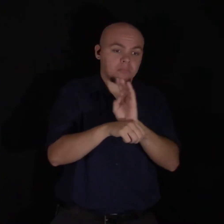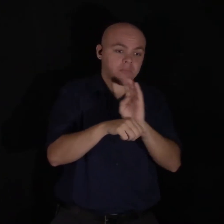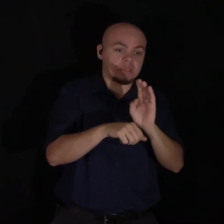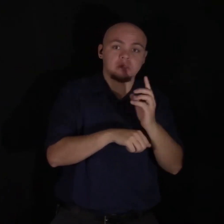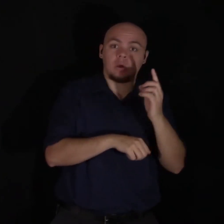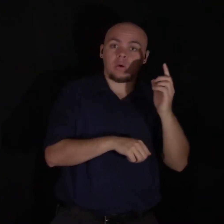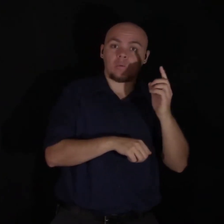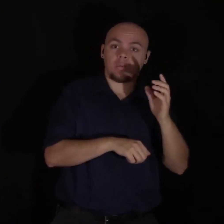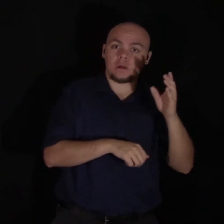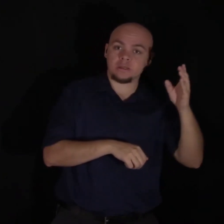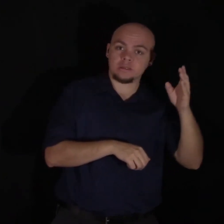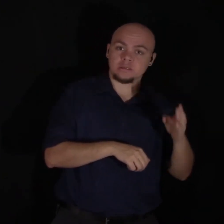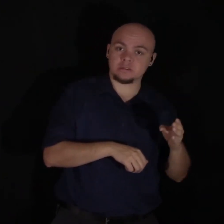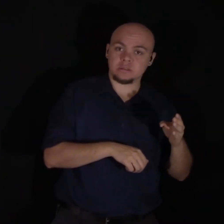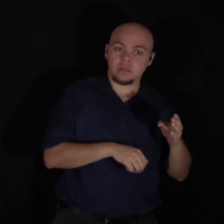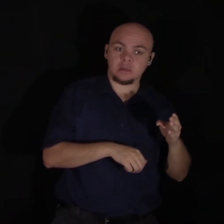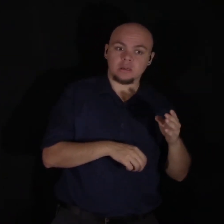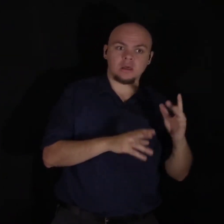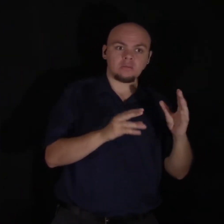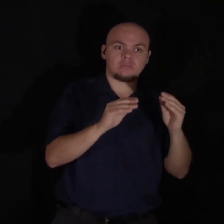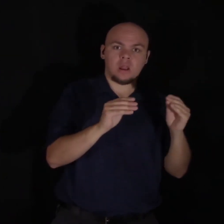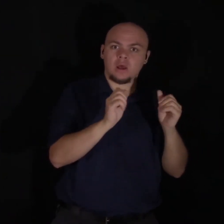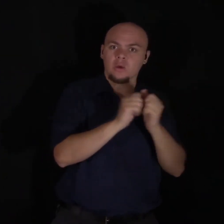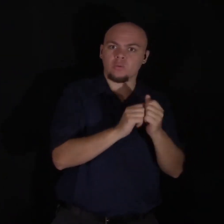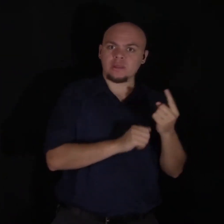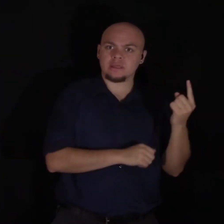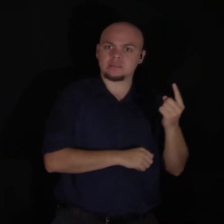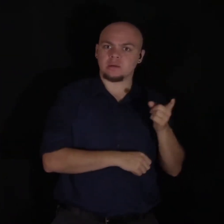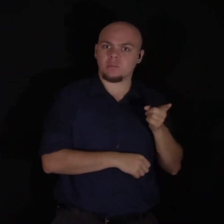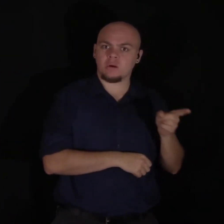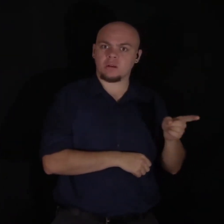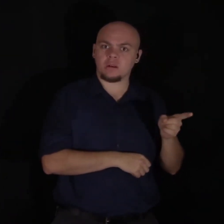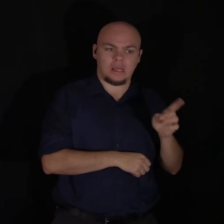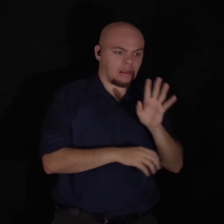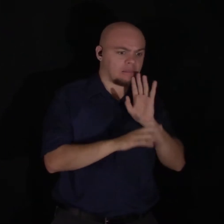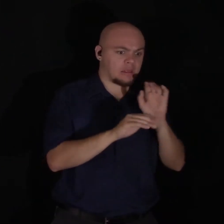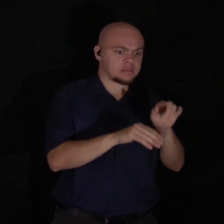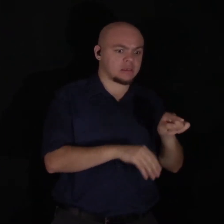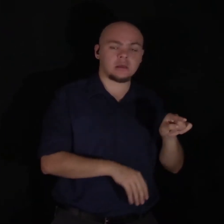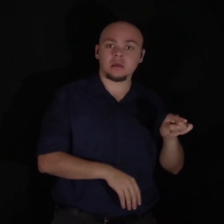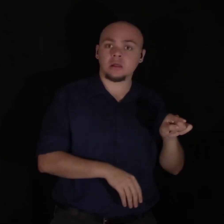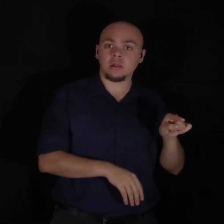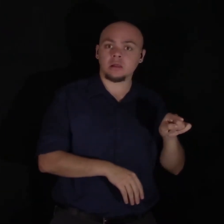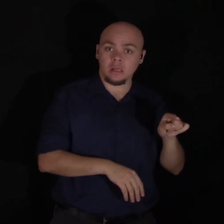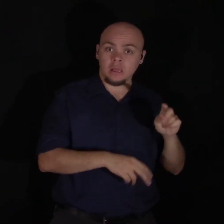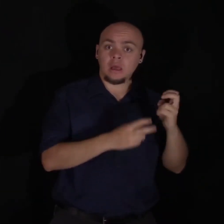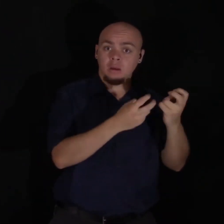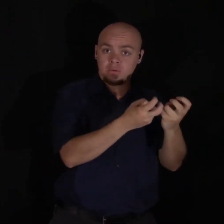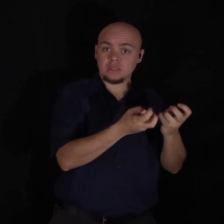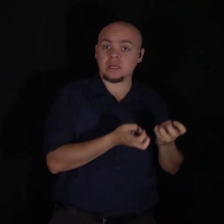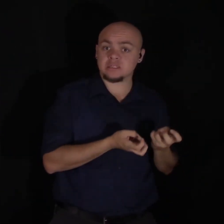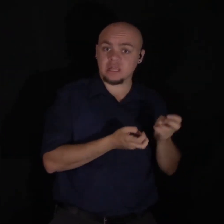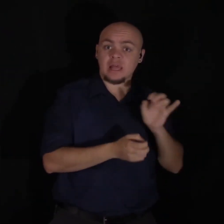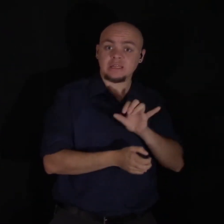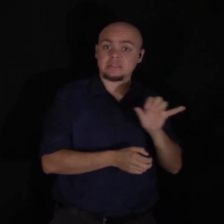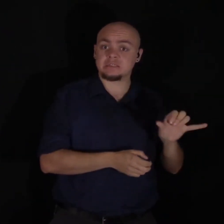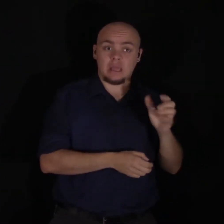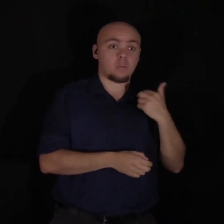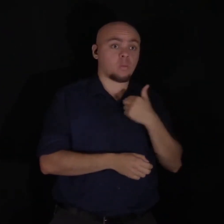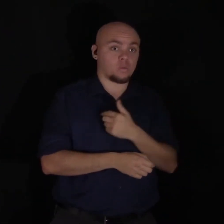vessel, apparently talking to someone in the sea. It was in fact a sledge, like that we had seen before,